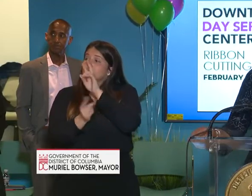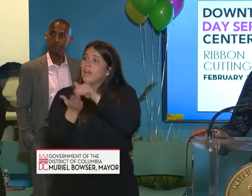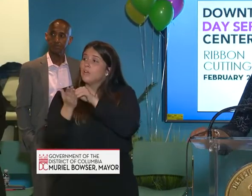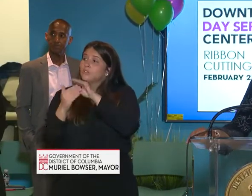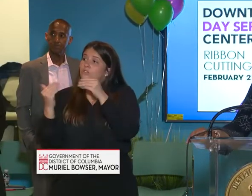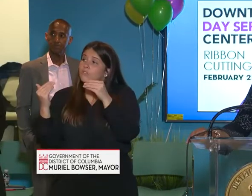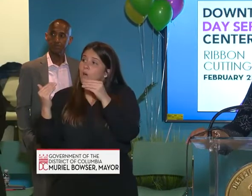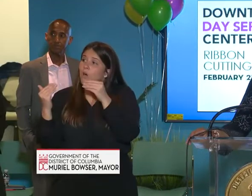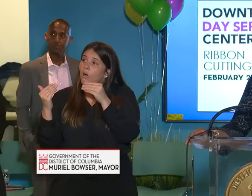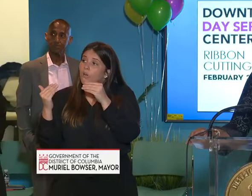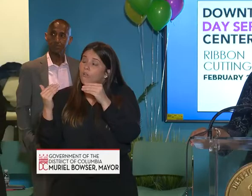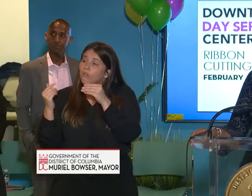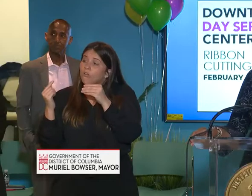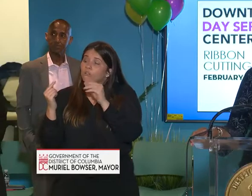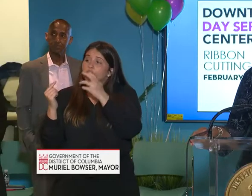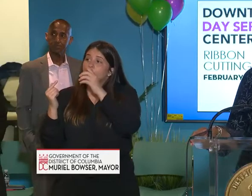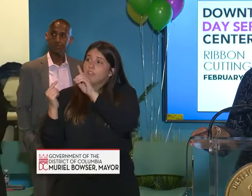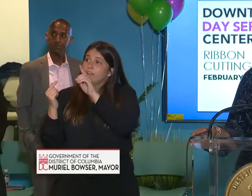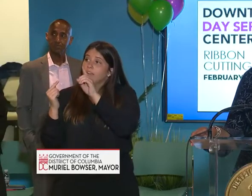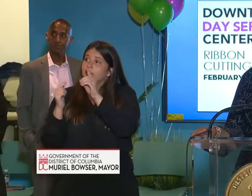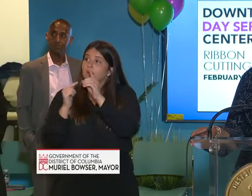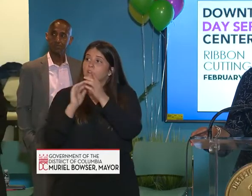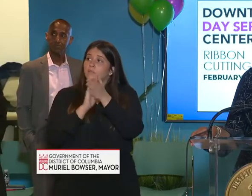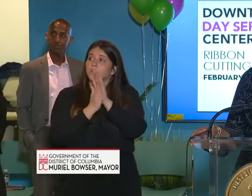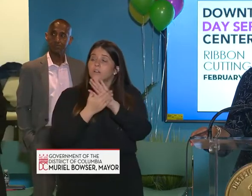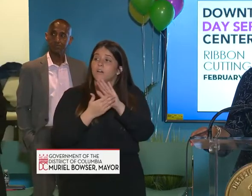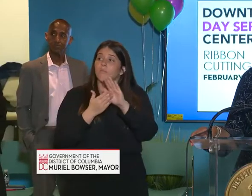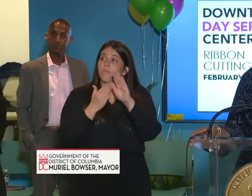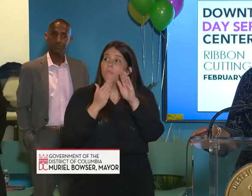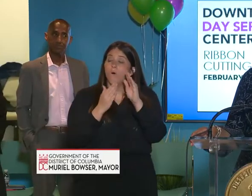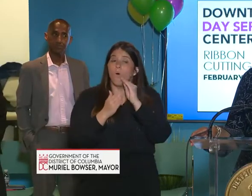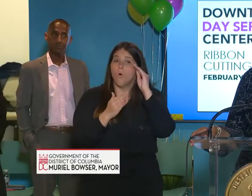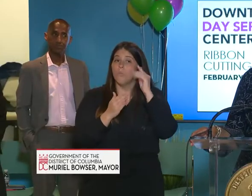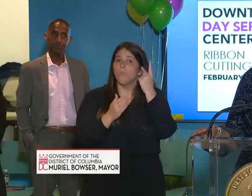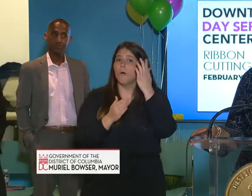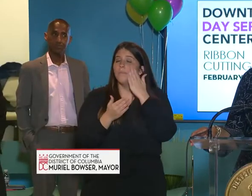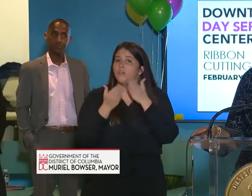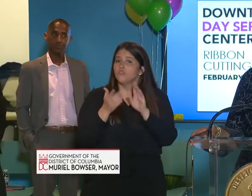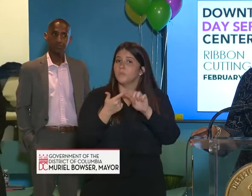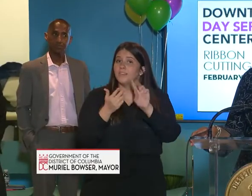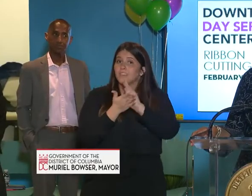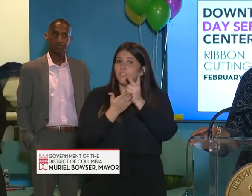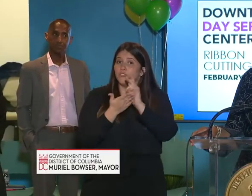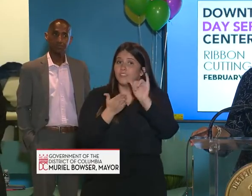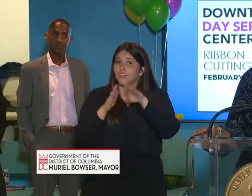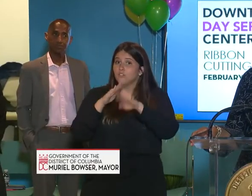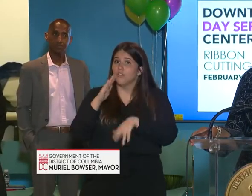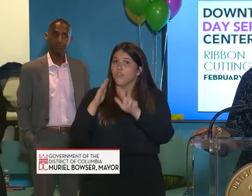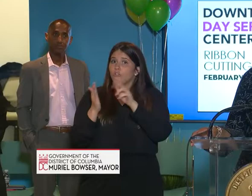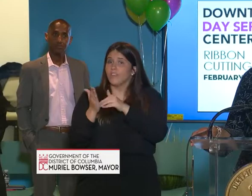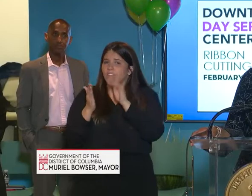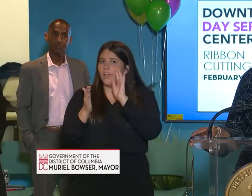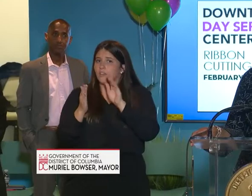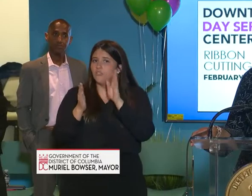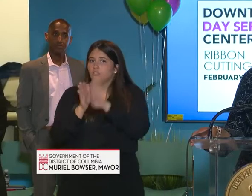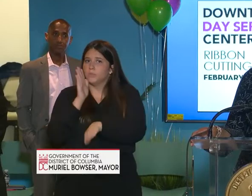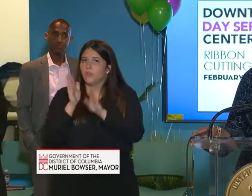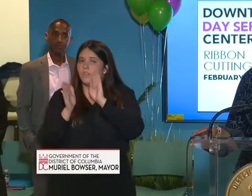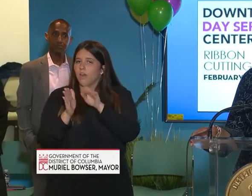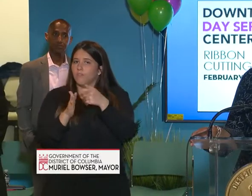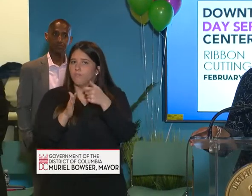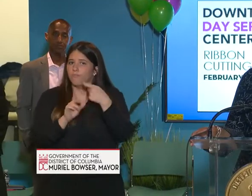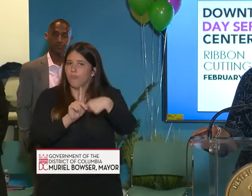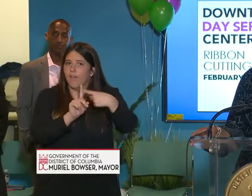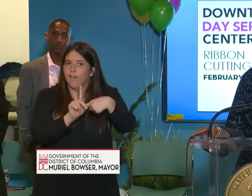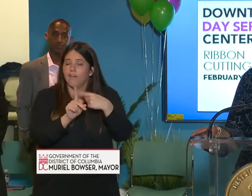a home and modernize it with one bedroom and kitchen. That's for $3,000 cheaper than the cost of rent. There are a lot